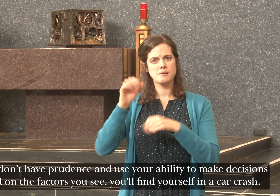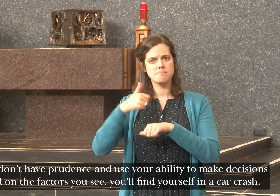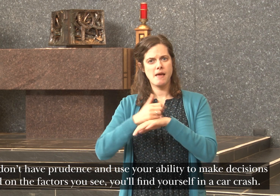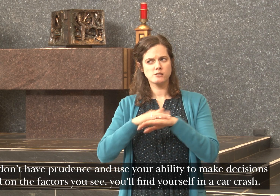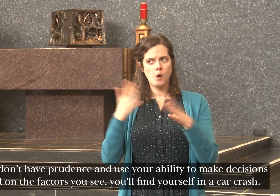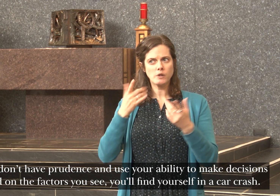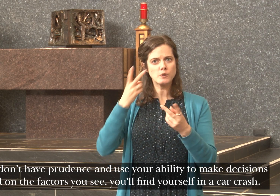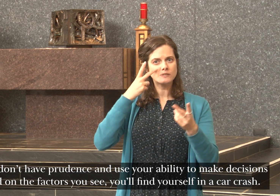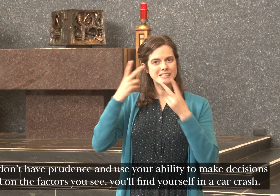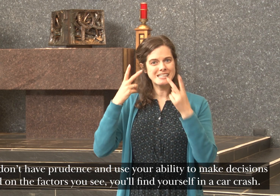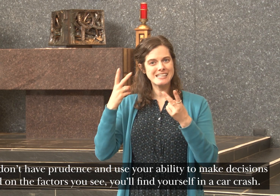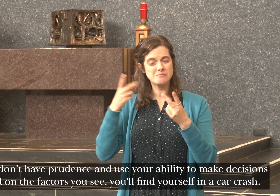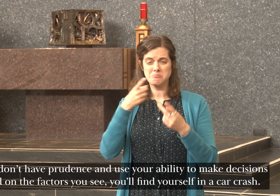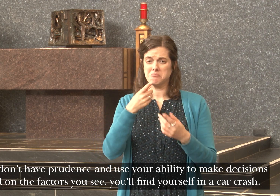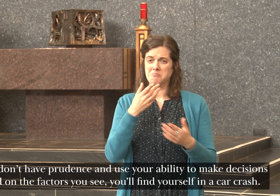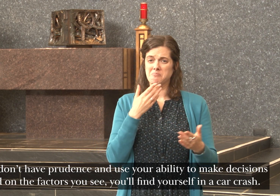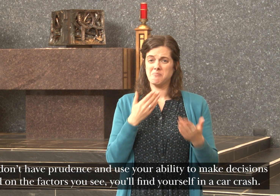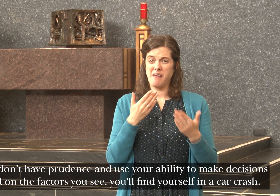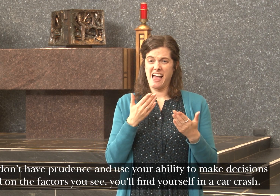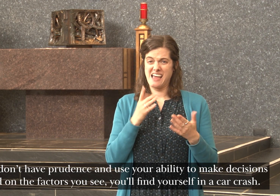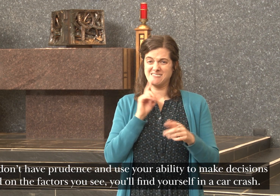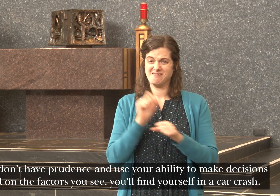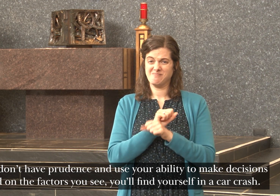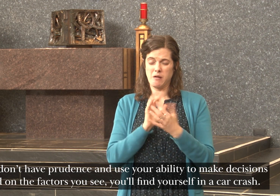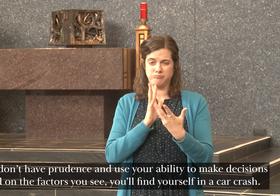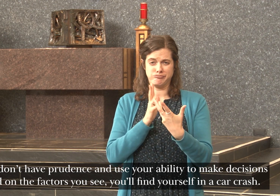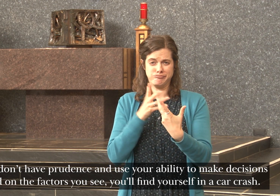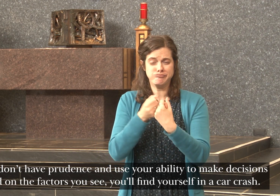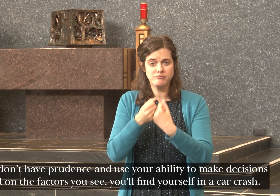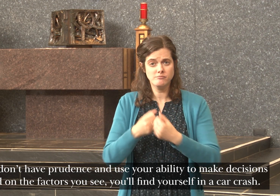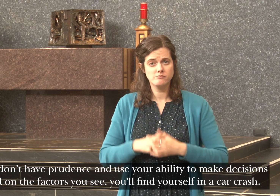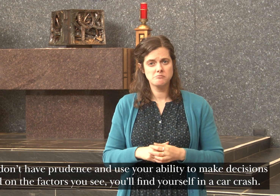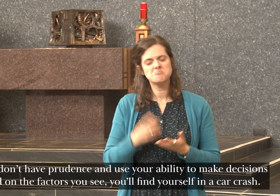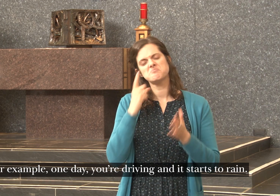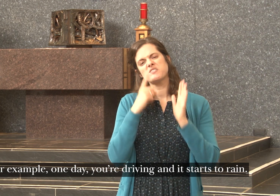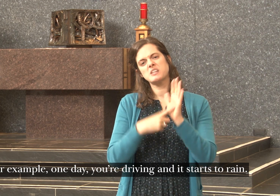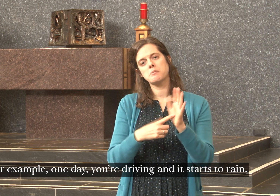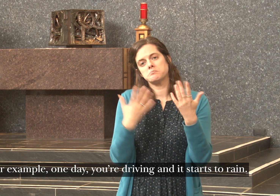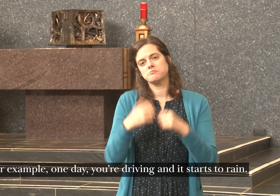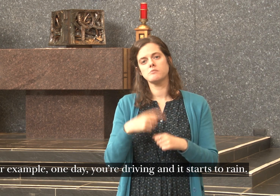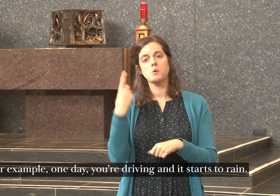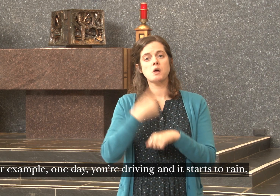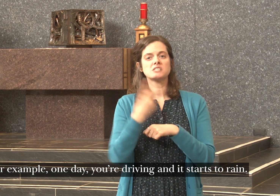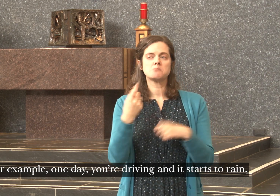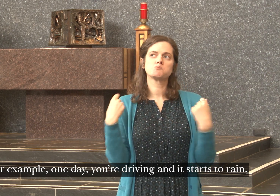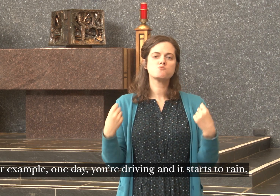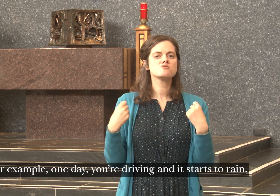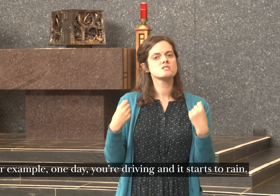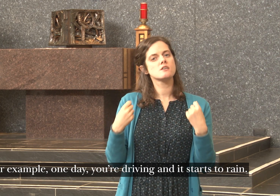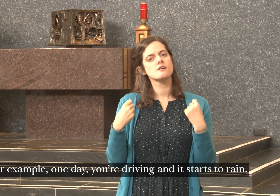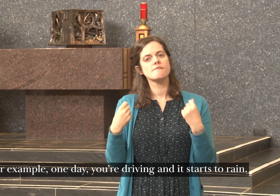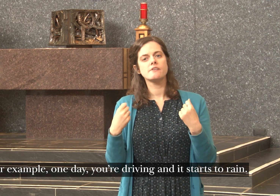on the factors you see, you'll find yourself in a car crash. For example, one day you're driving and it starts to